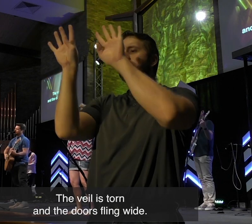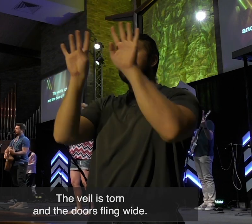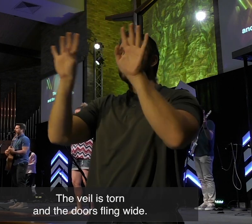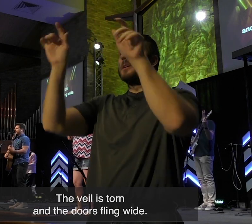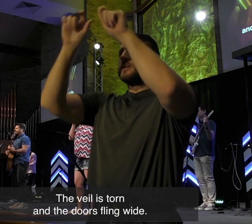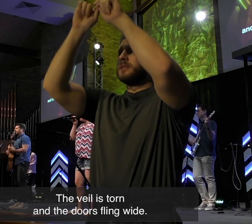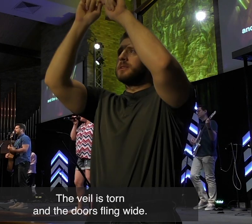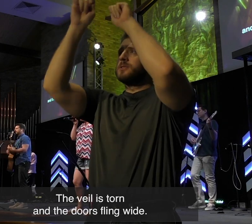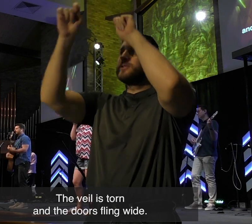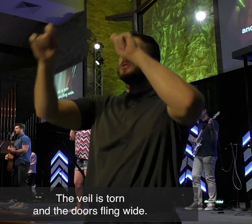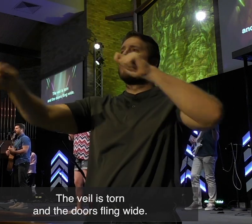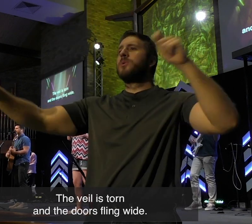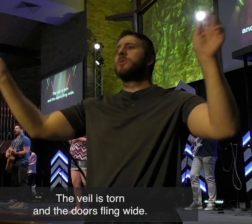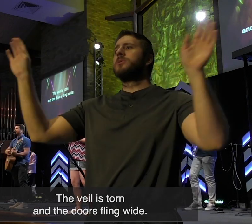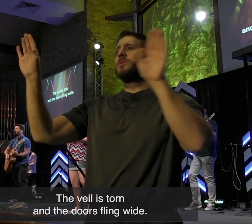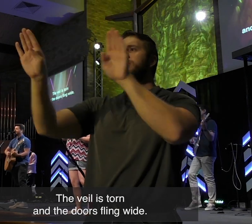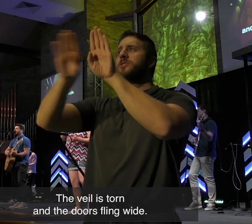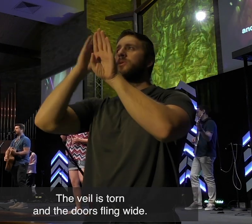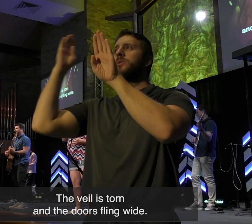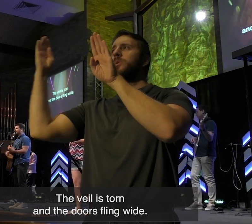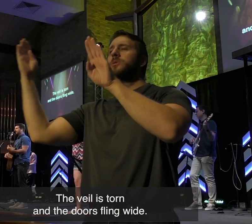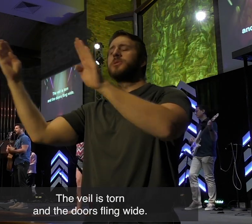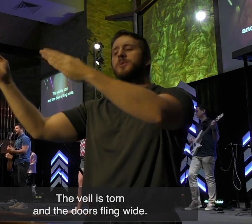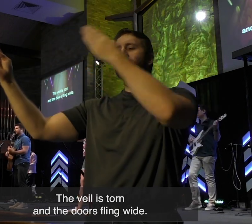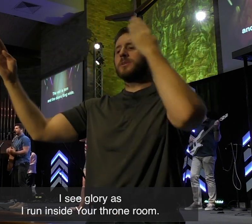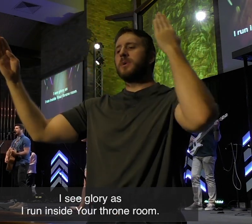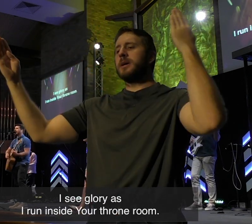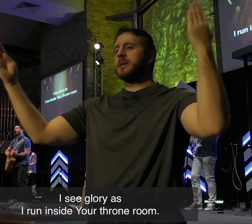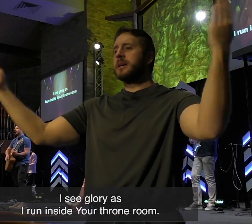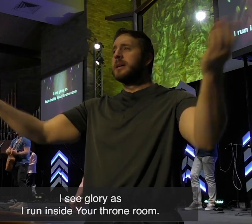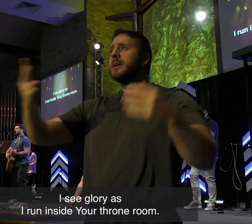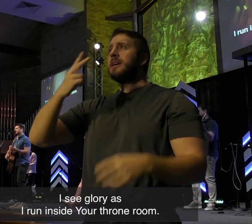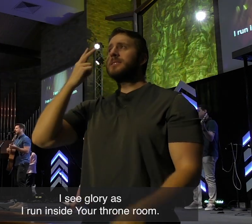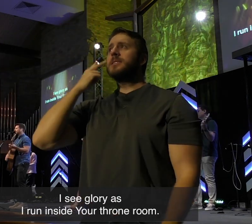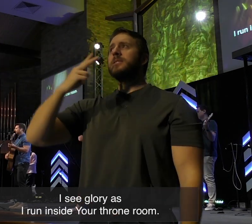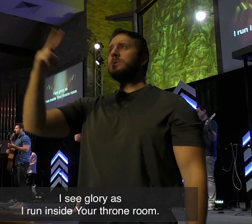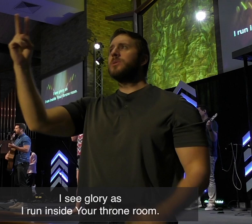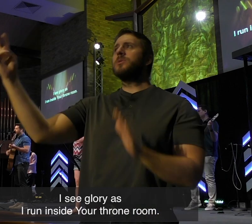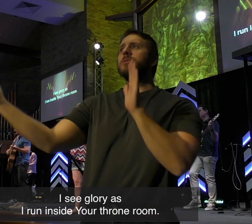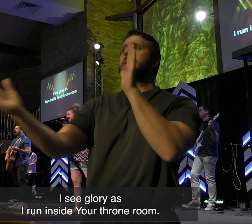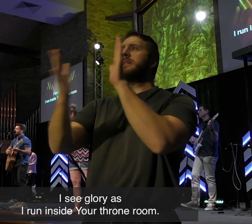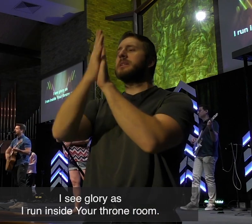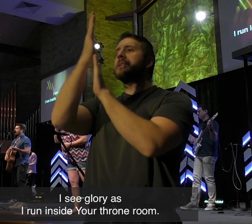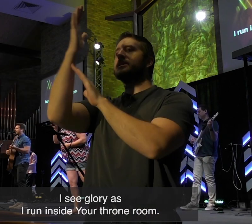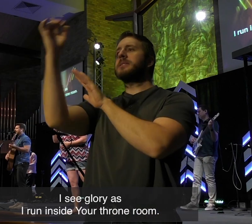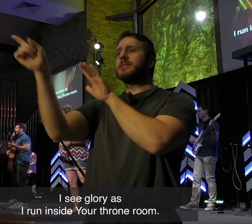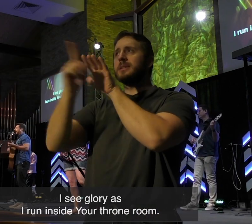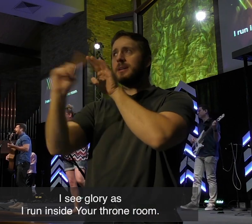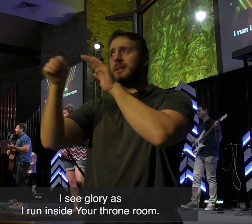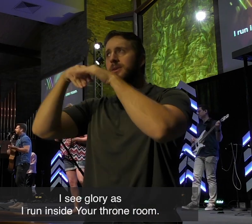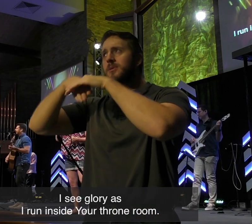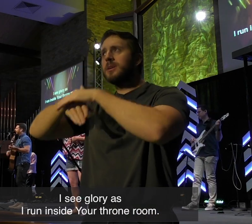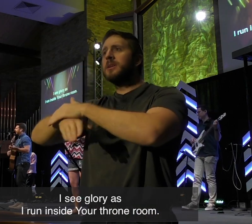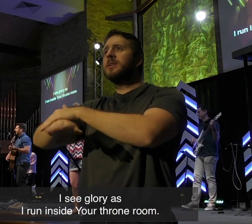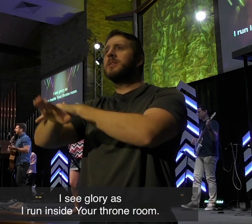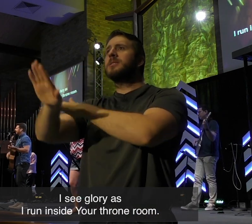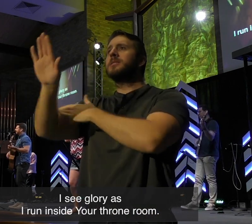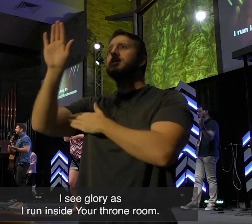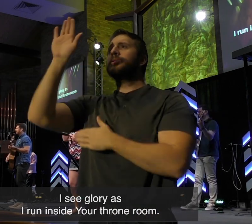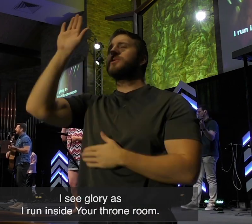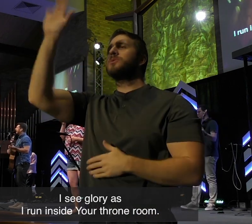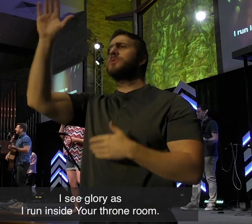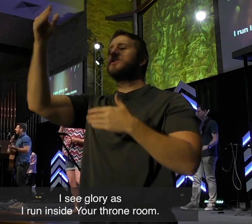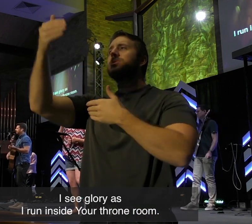bow. The veil is torn and the doors fling wide. I see glory as I